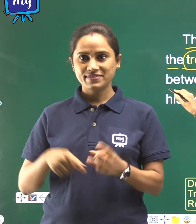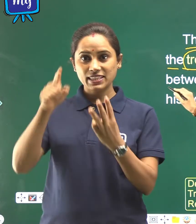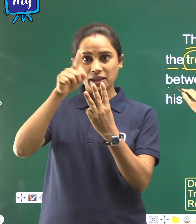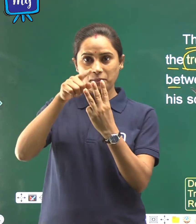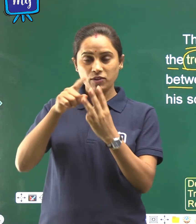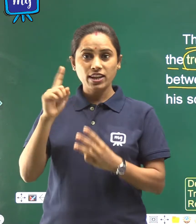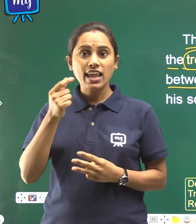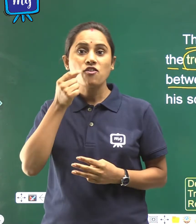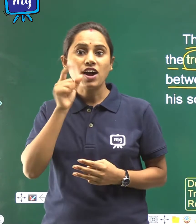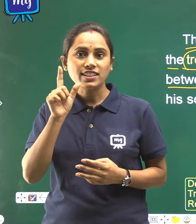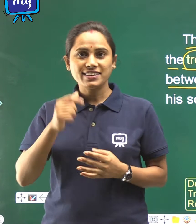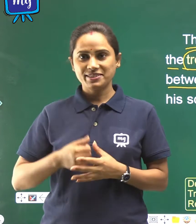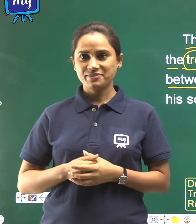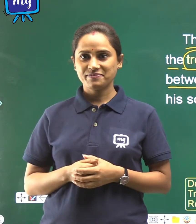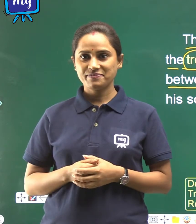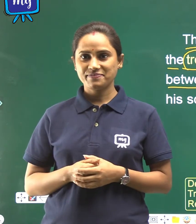between a father